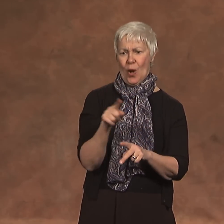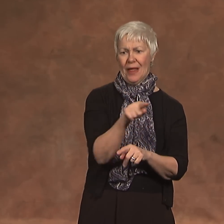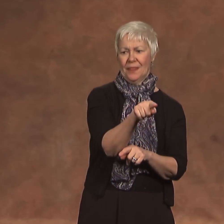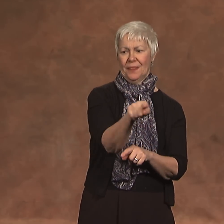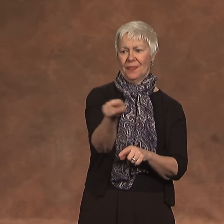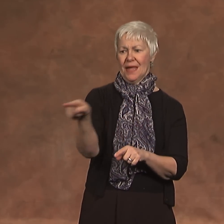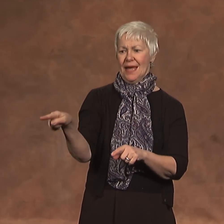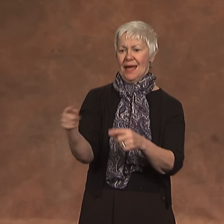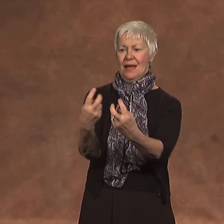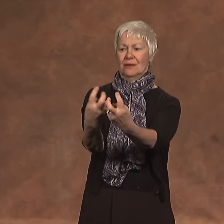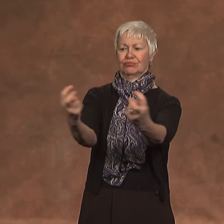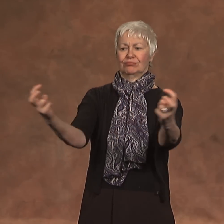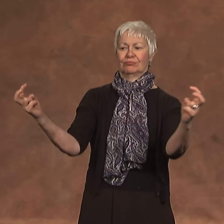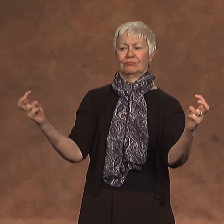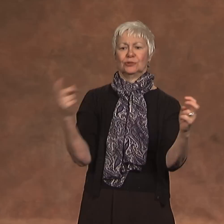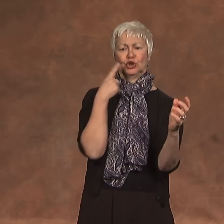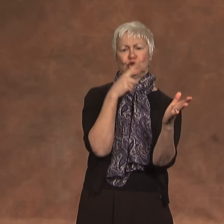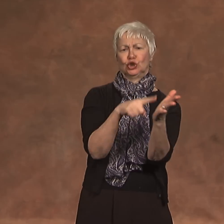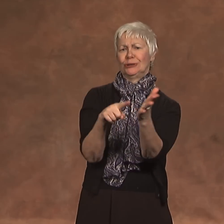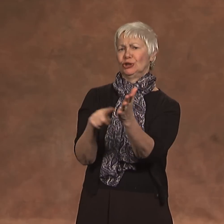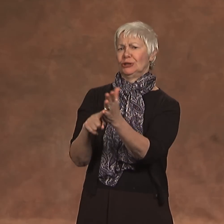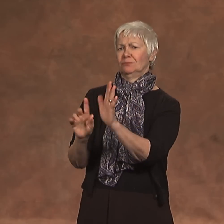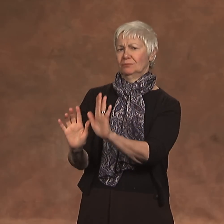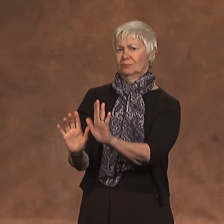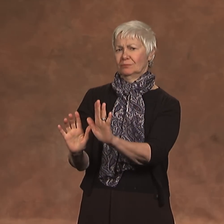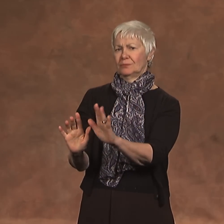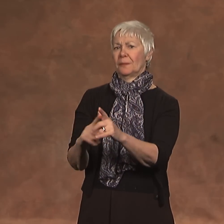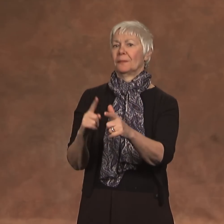in terms of where they're sitting and where she's presenting.